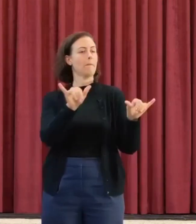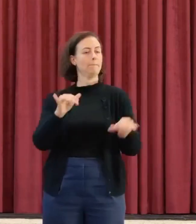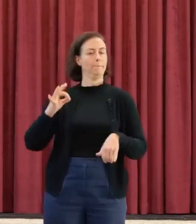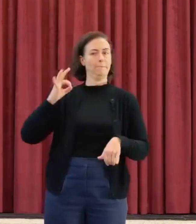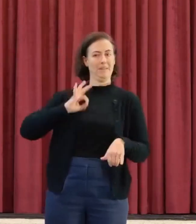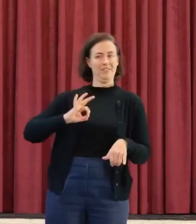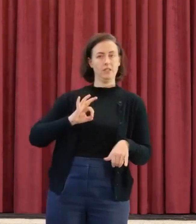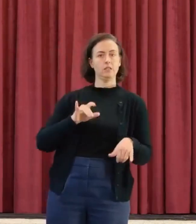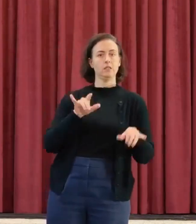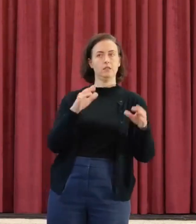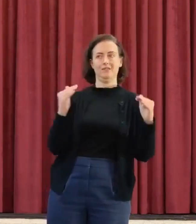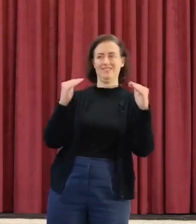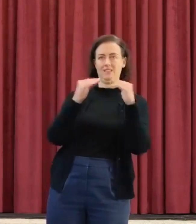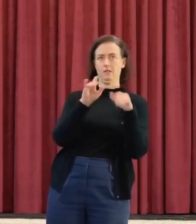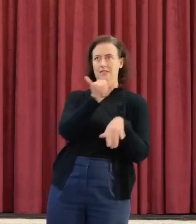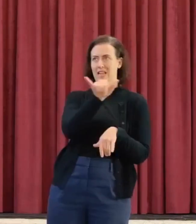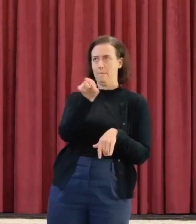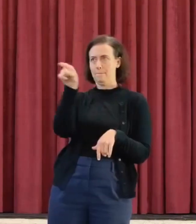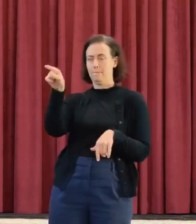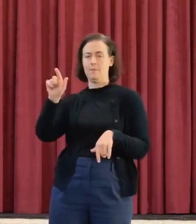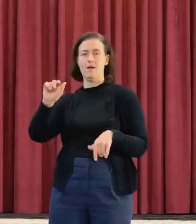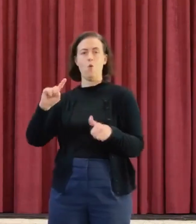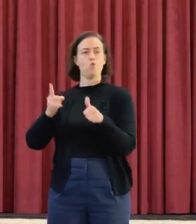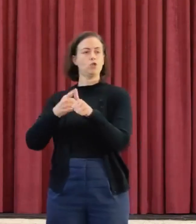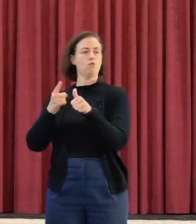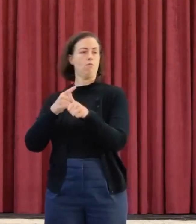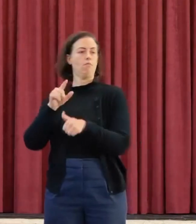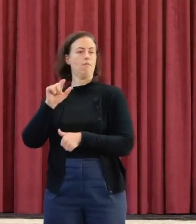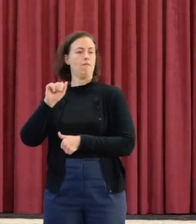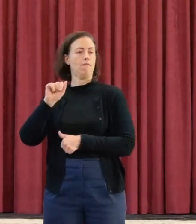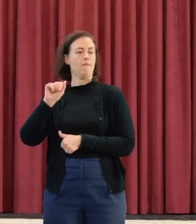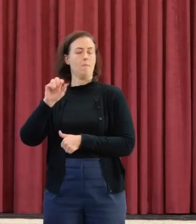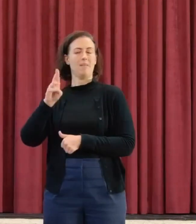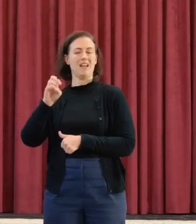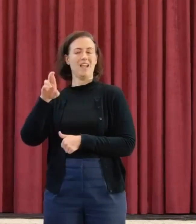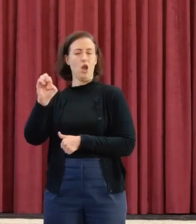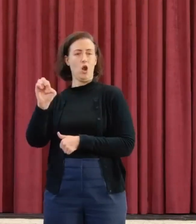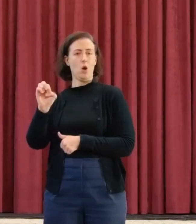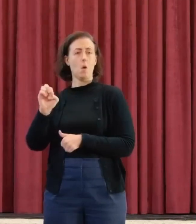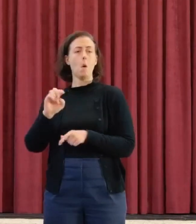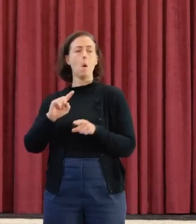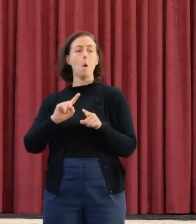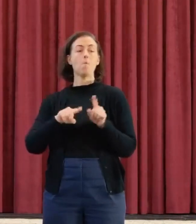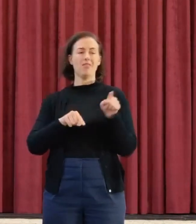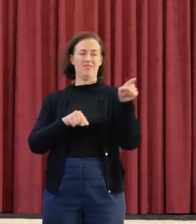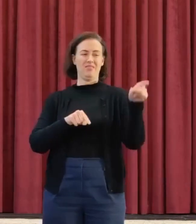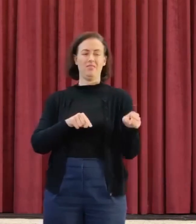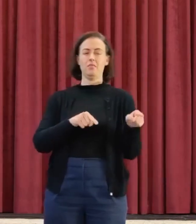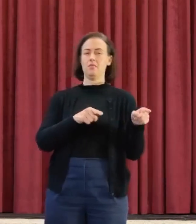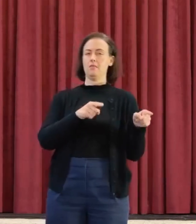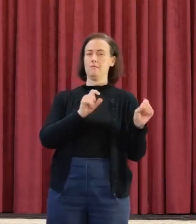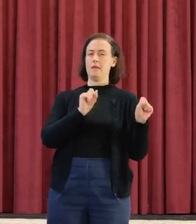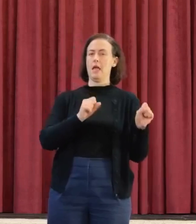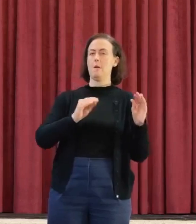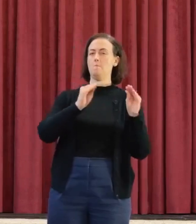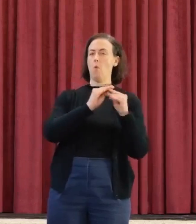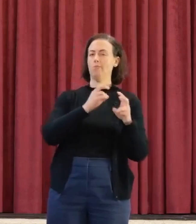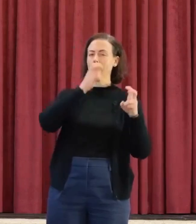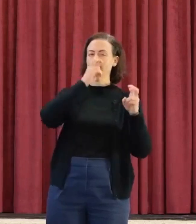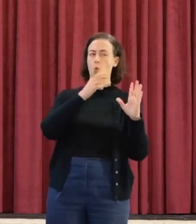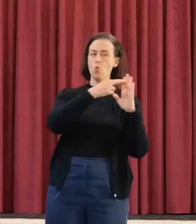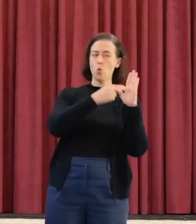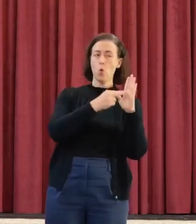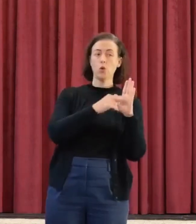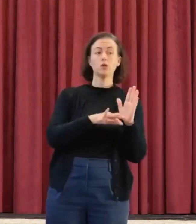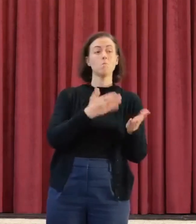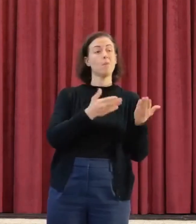as original Medicare provides, but they can add some rules, like, prior authorization